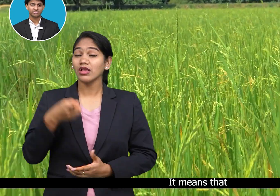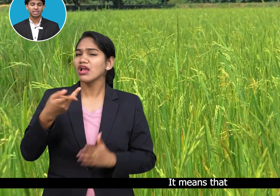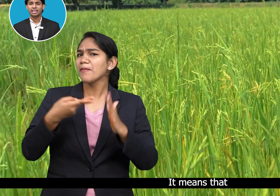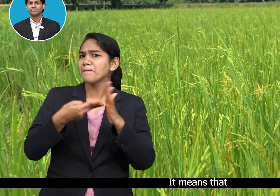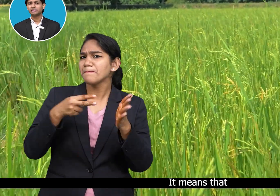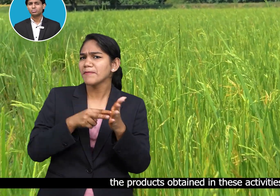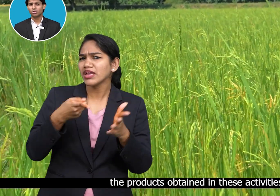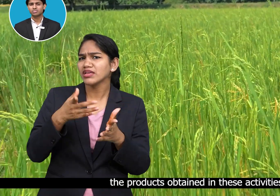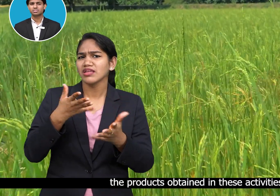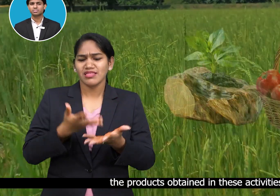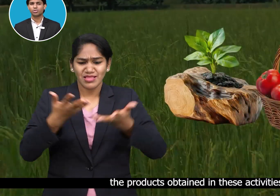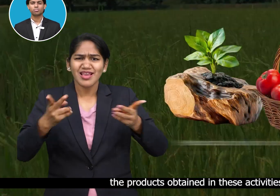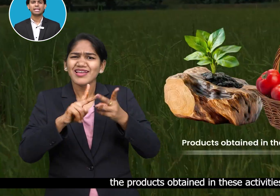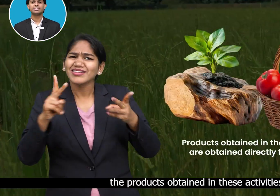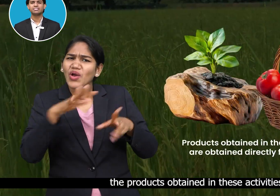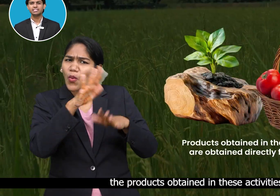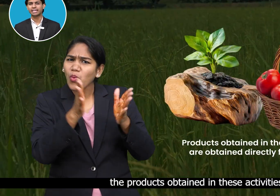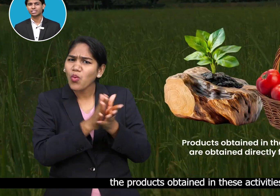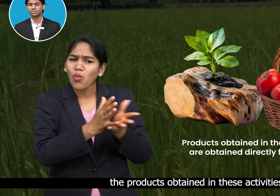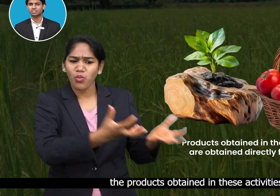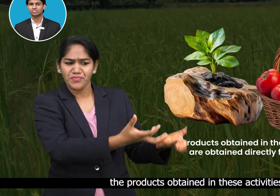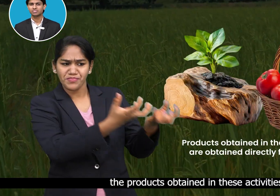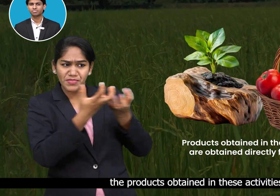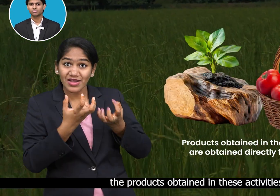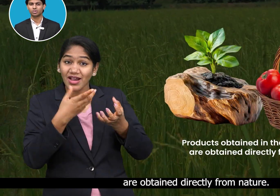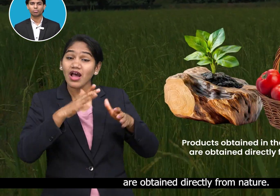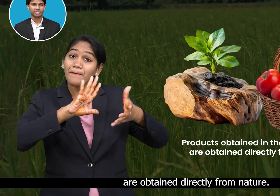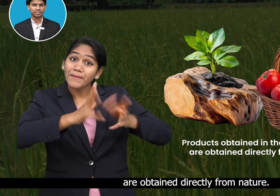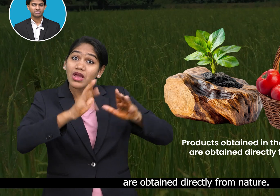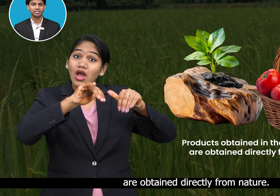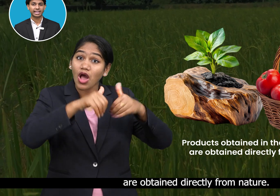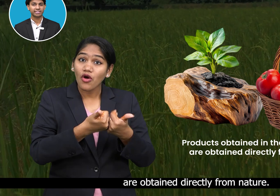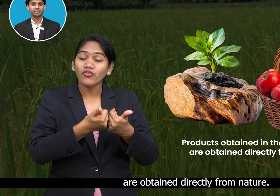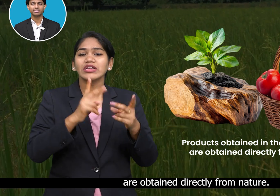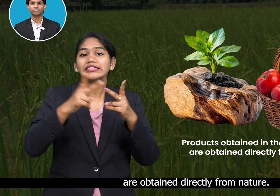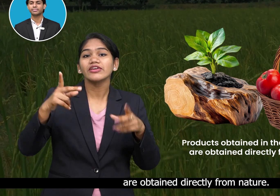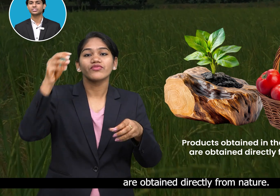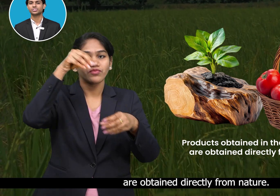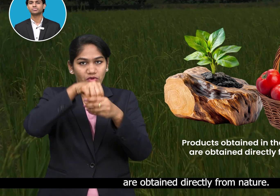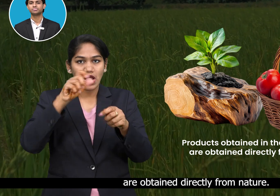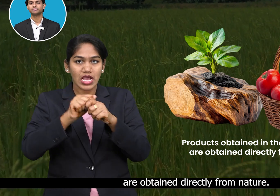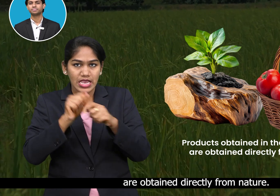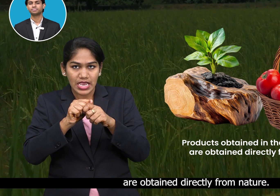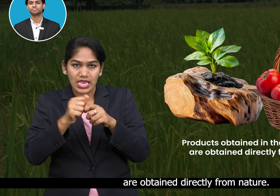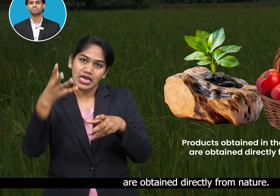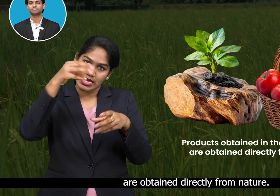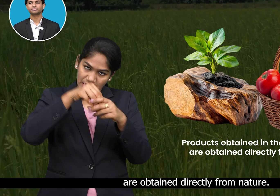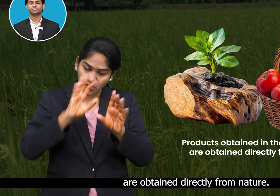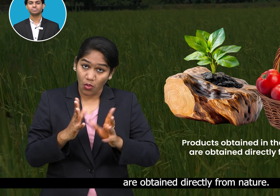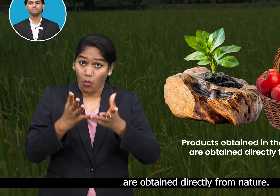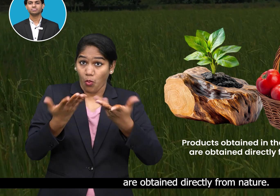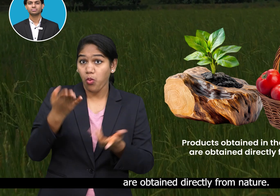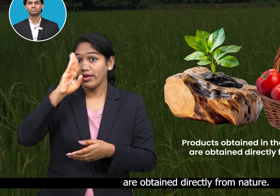It means that the products obtained in these activities are obtained directly from nature.